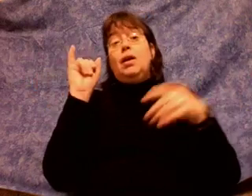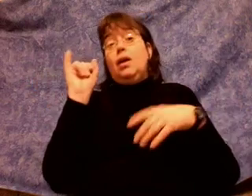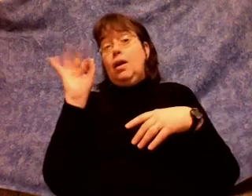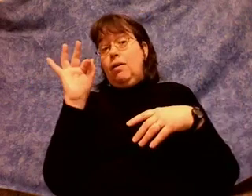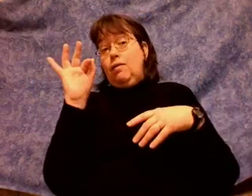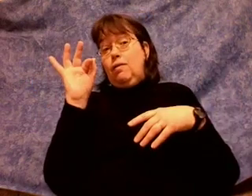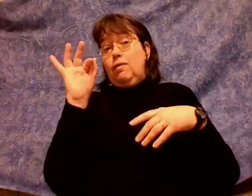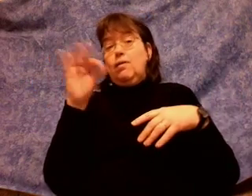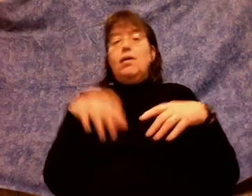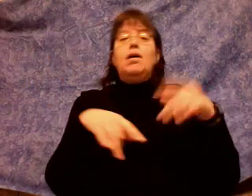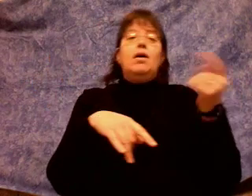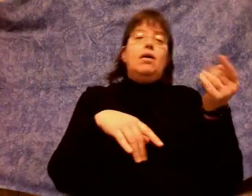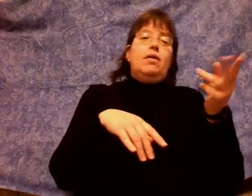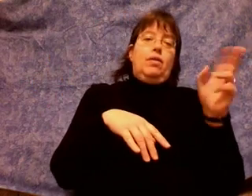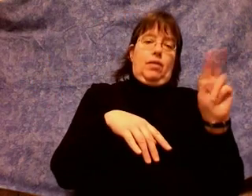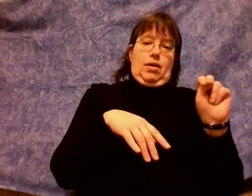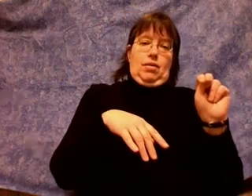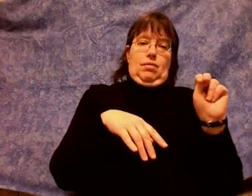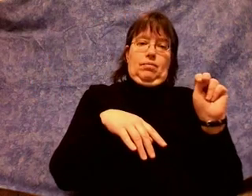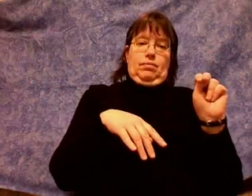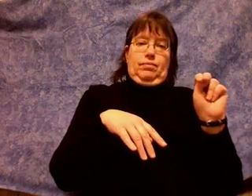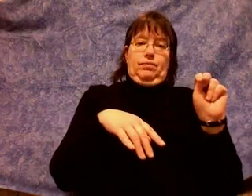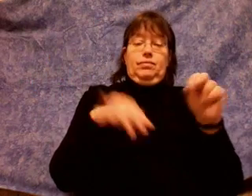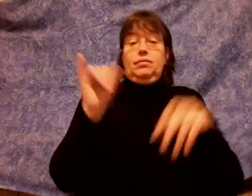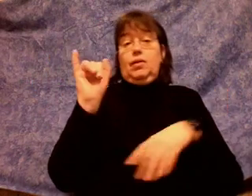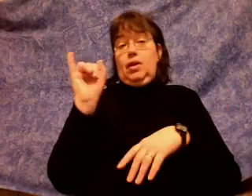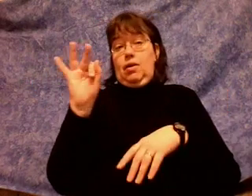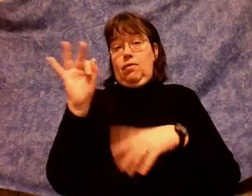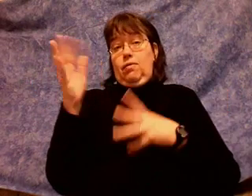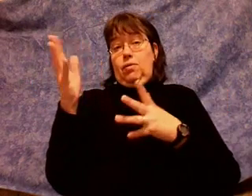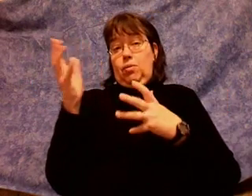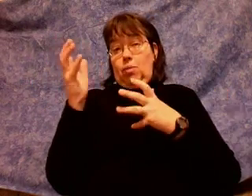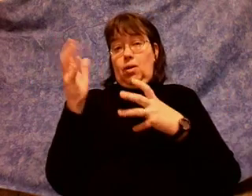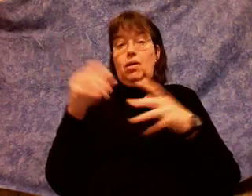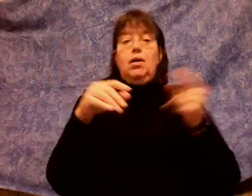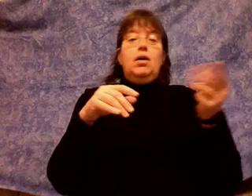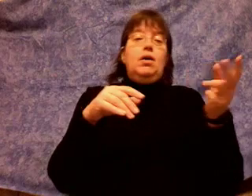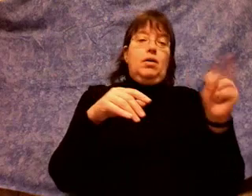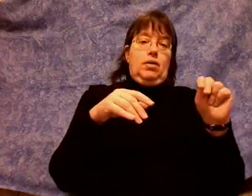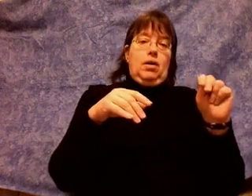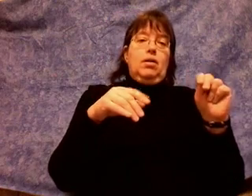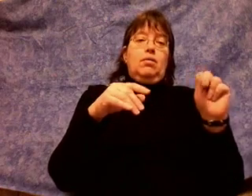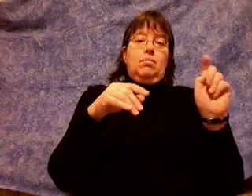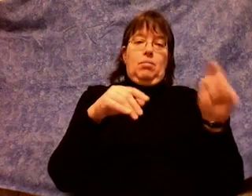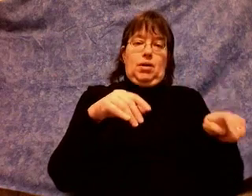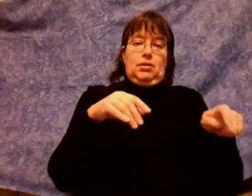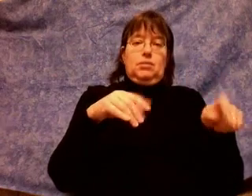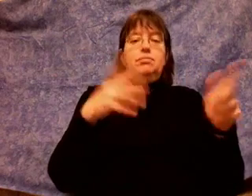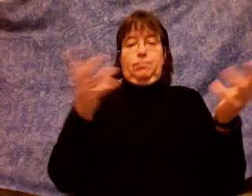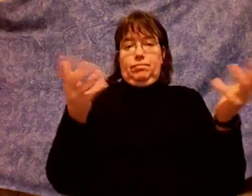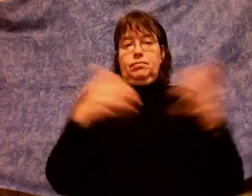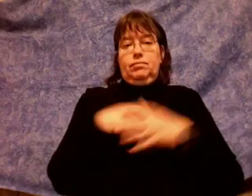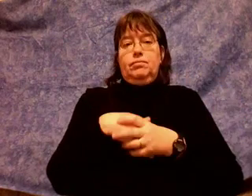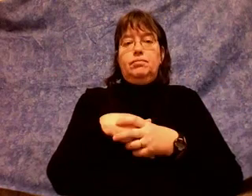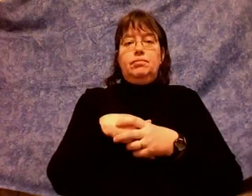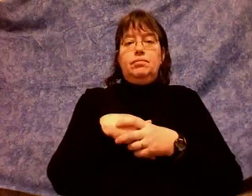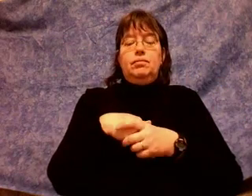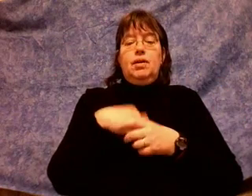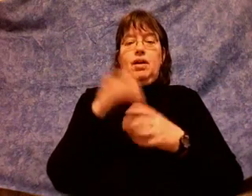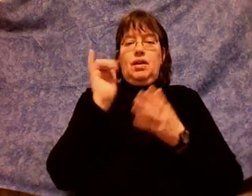do you see on the if clause, the eyebrows go up and I lean. Then on the then clause, my eyebrows go down and I lean